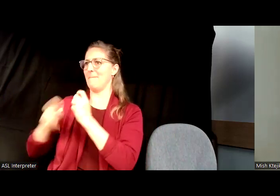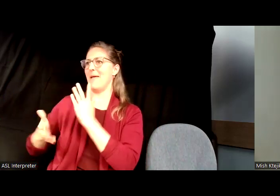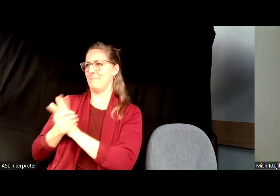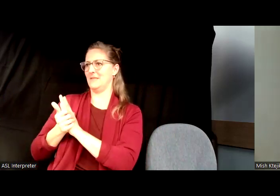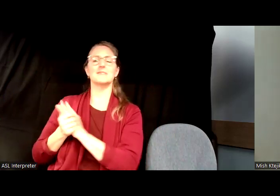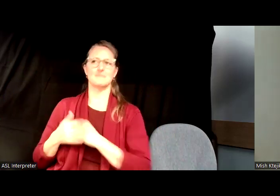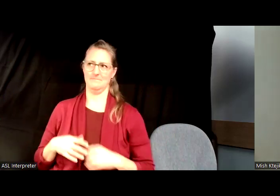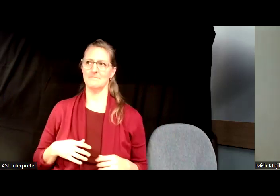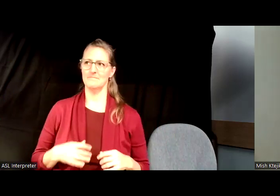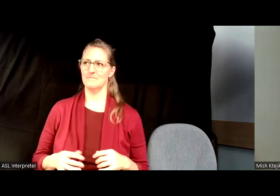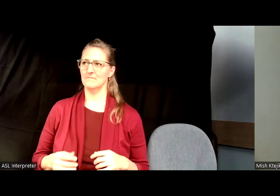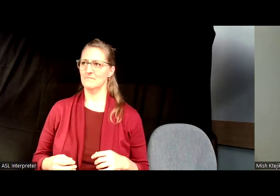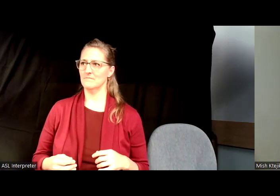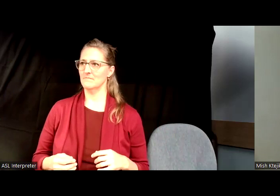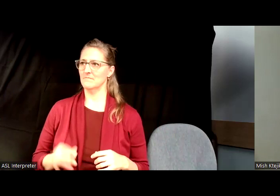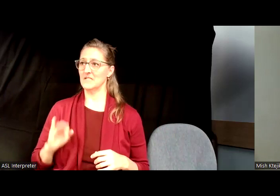Okay.